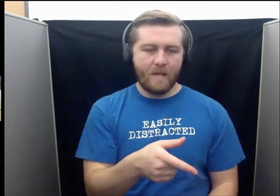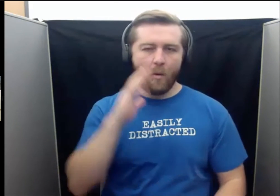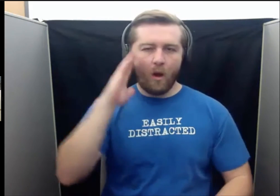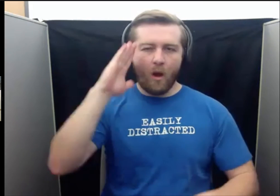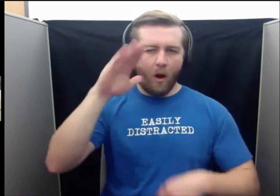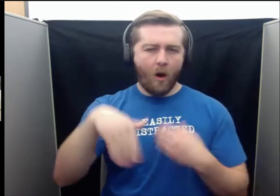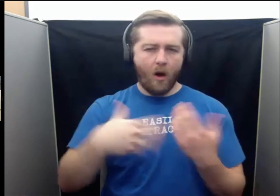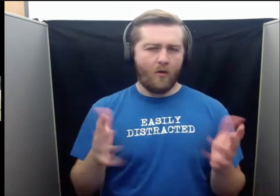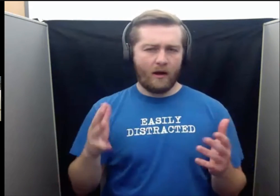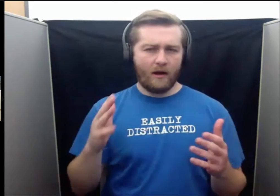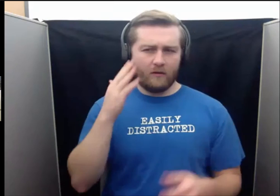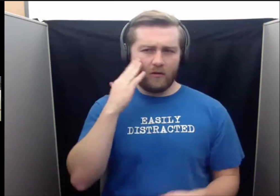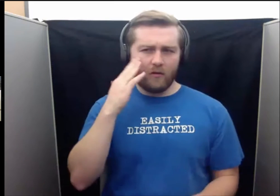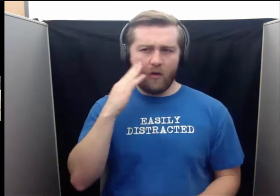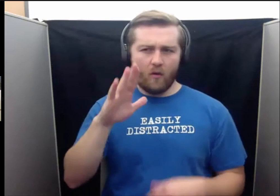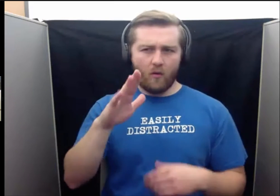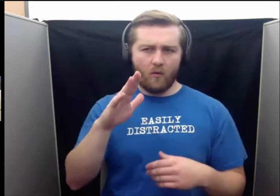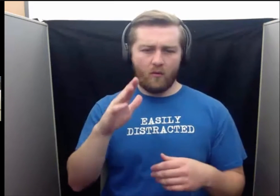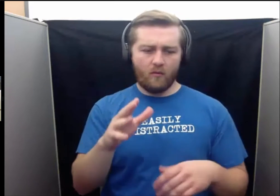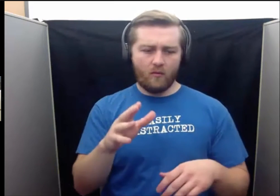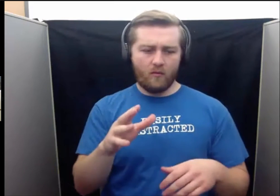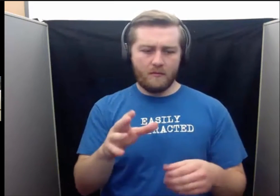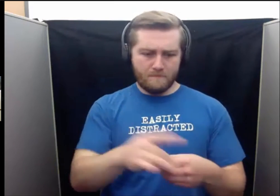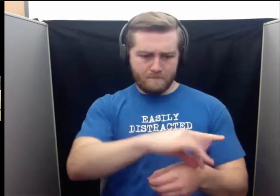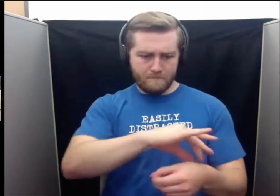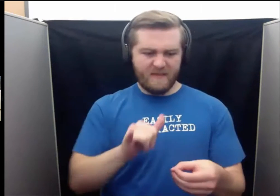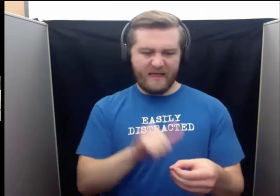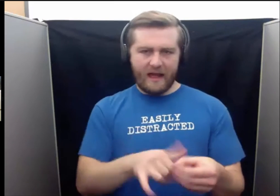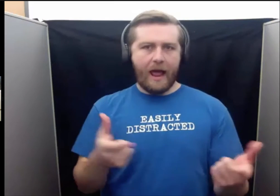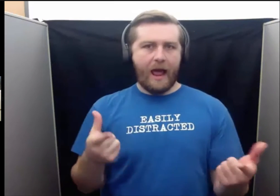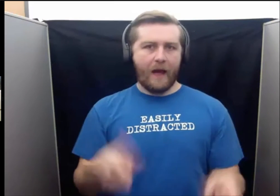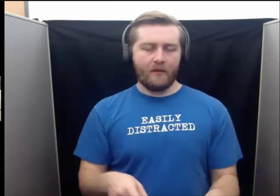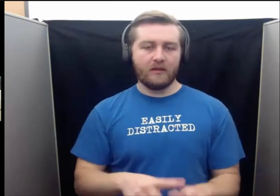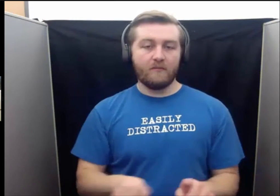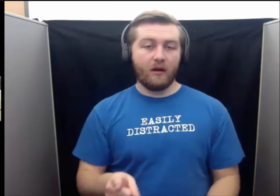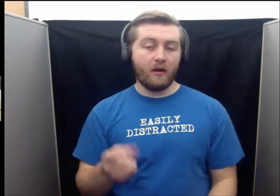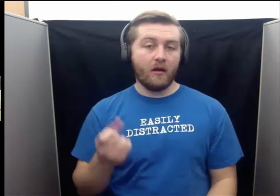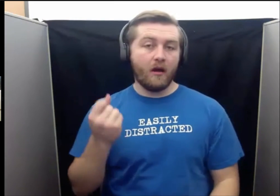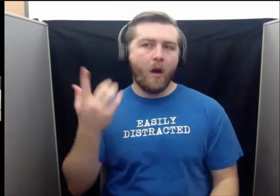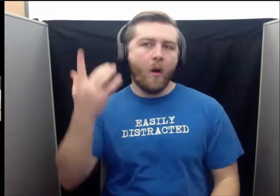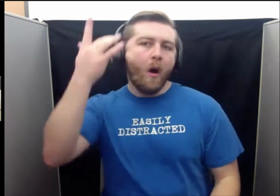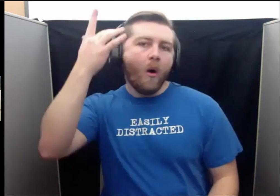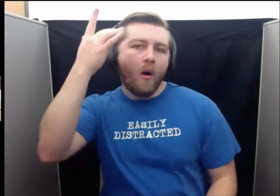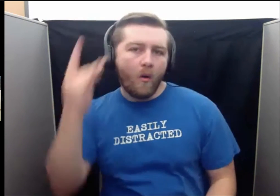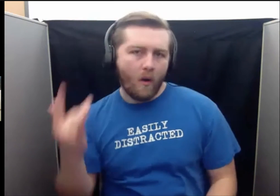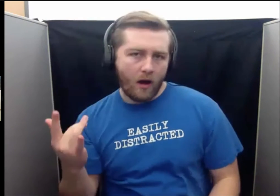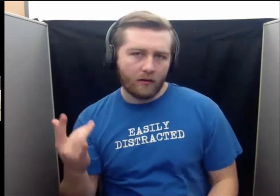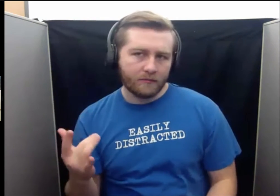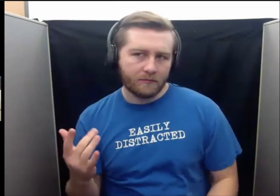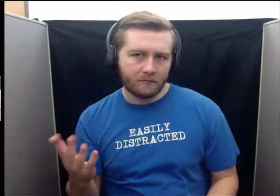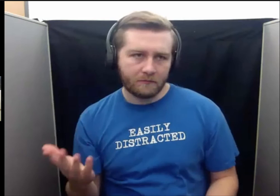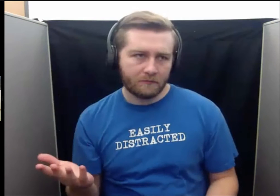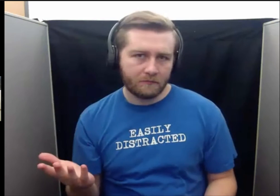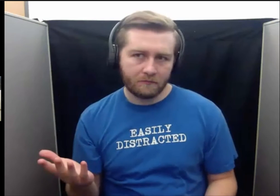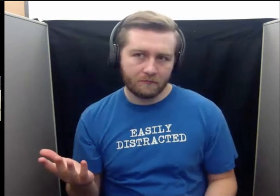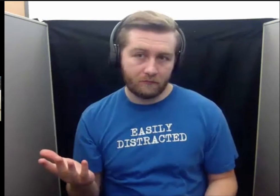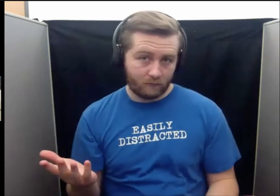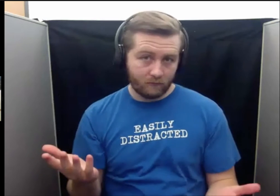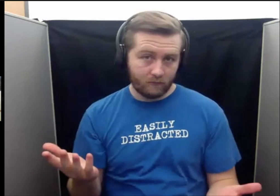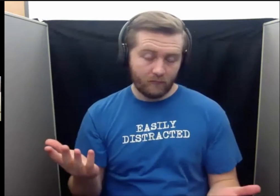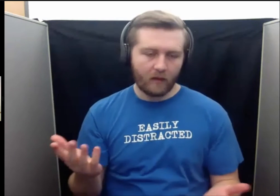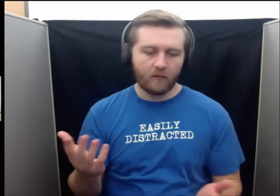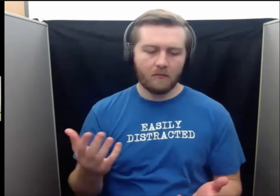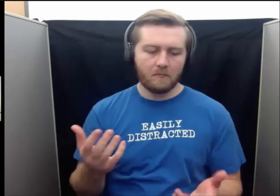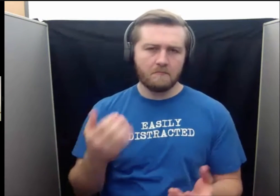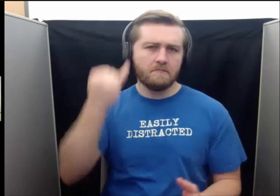This is my question I posed to you now. TJ, what do you think? If I take this Pepsi can, and right now I can pick it up and feel it, and it's got water on the outside of